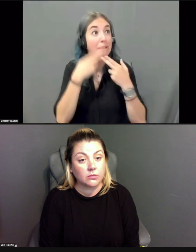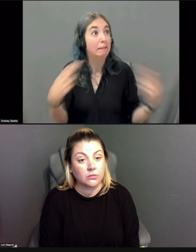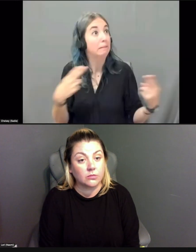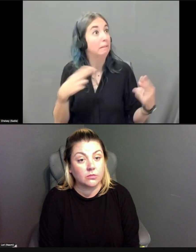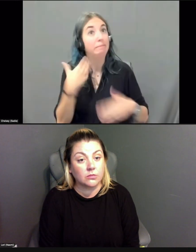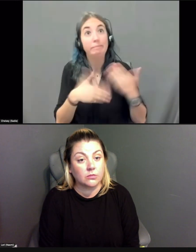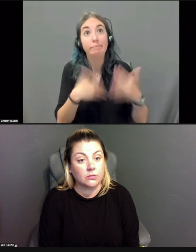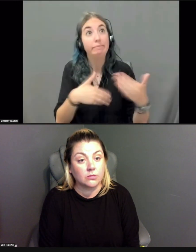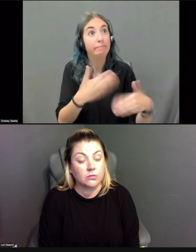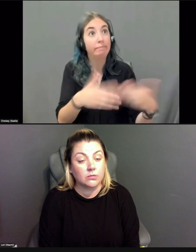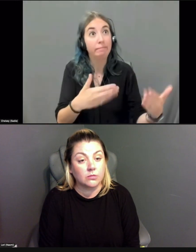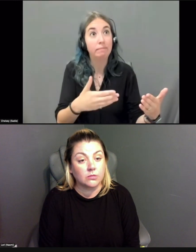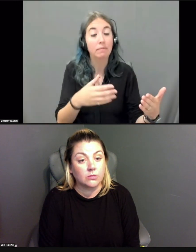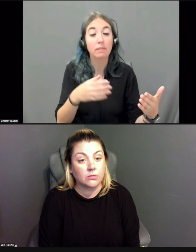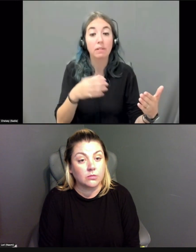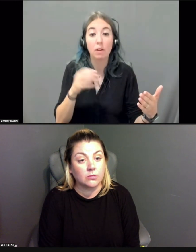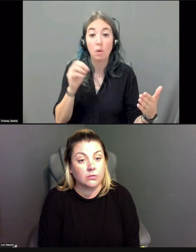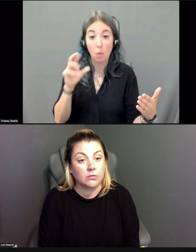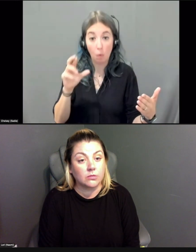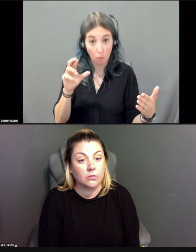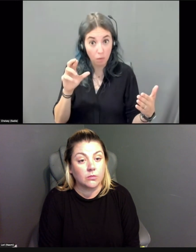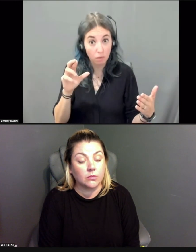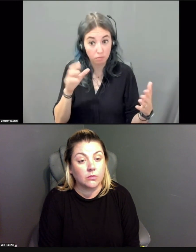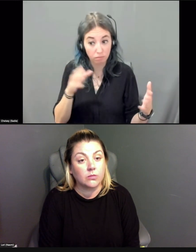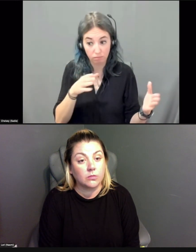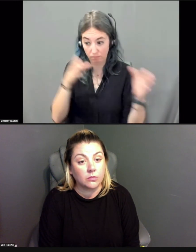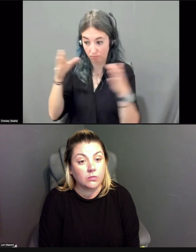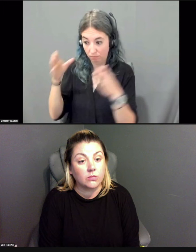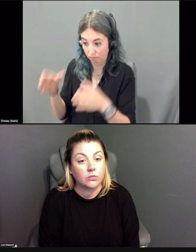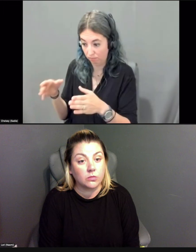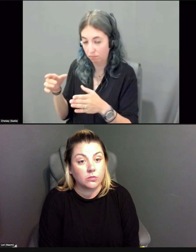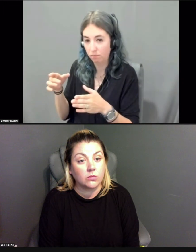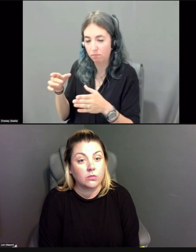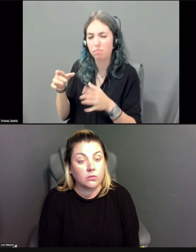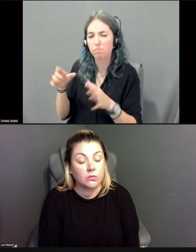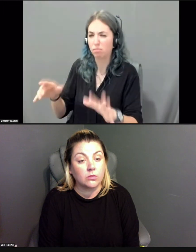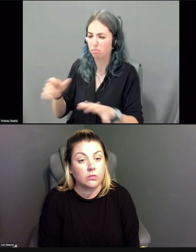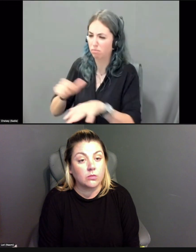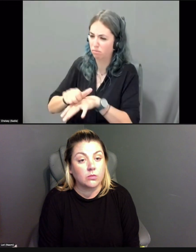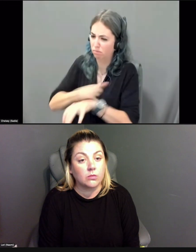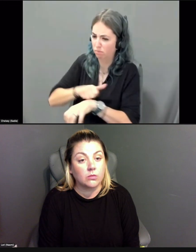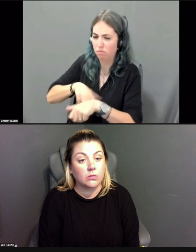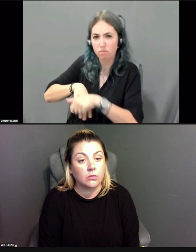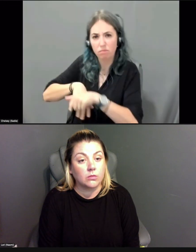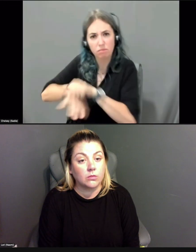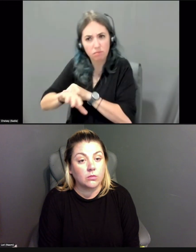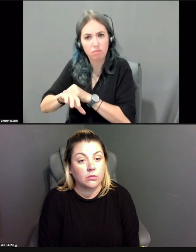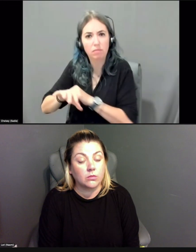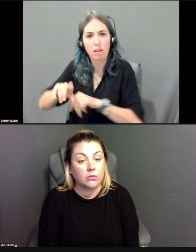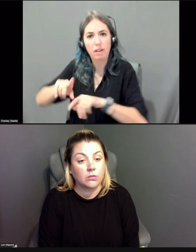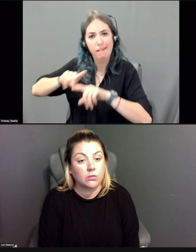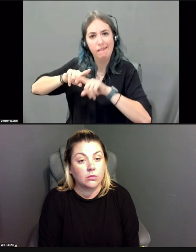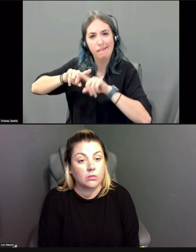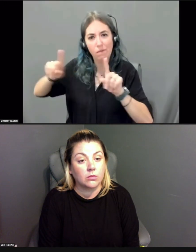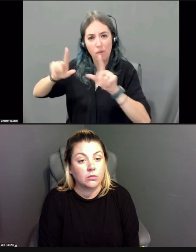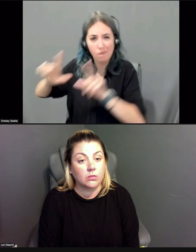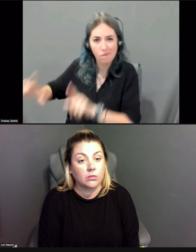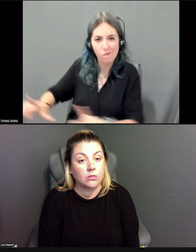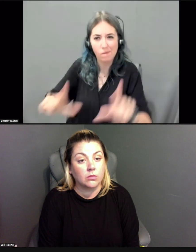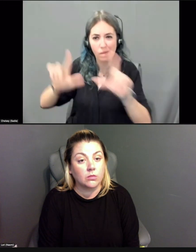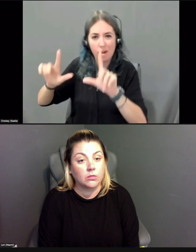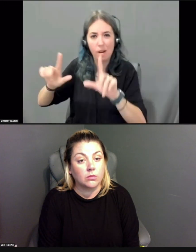versus taking the initiative to explore other lenses and other frameworks and